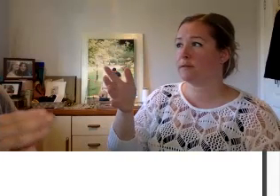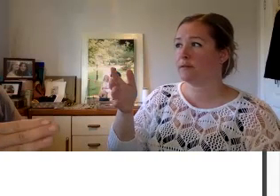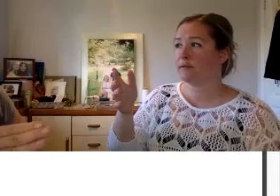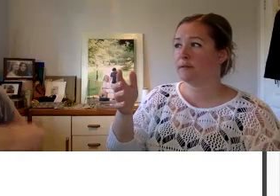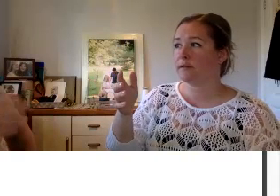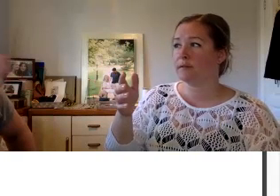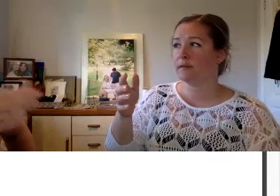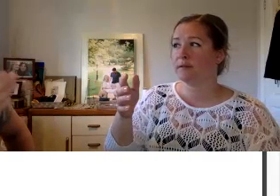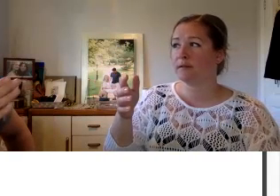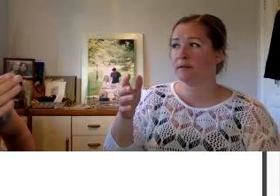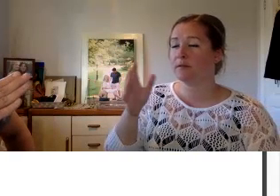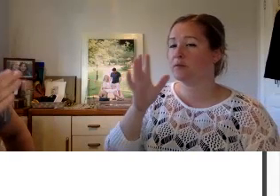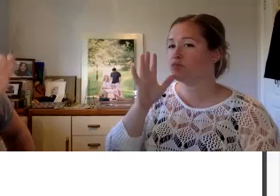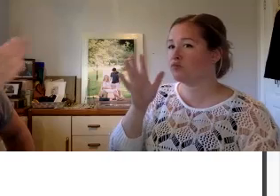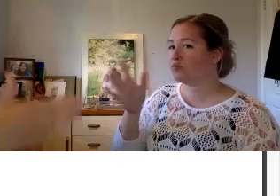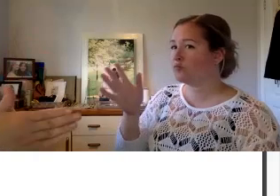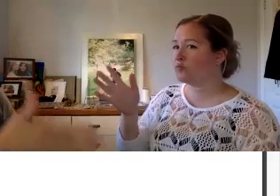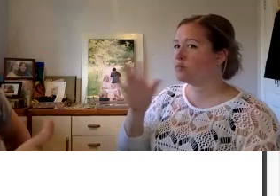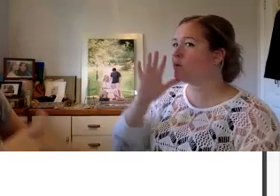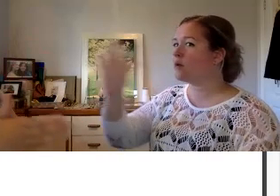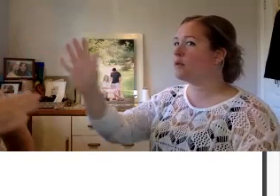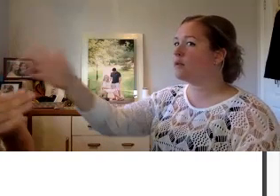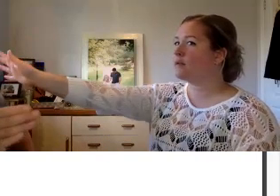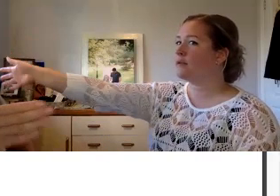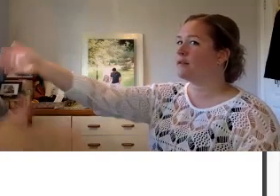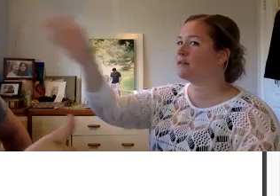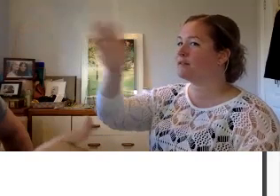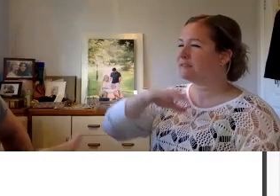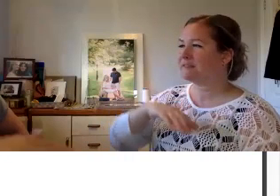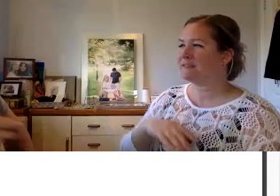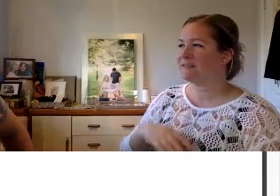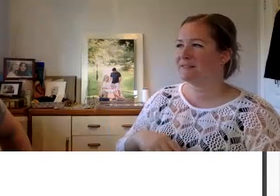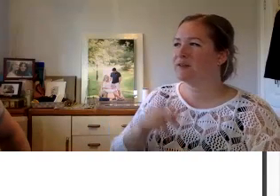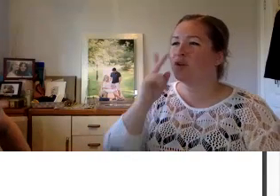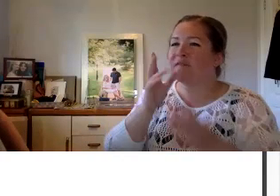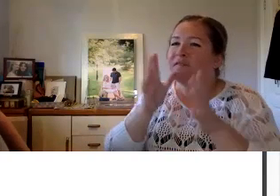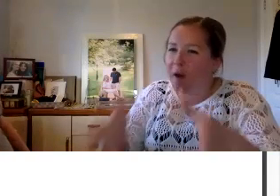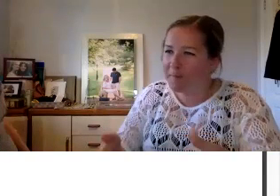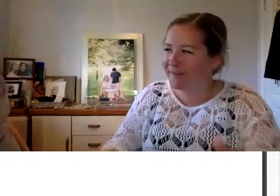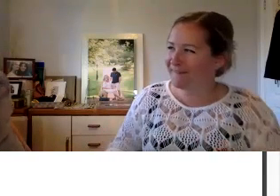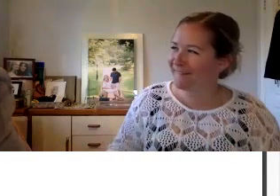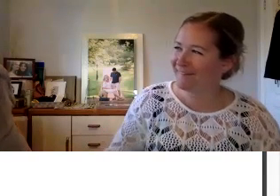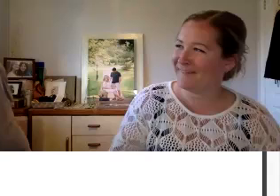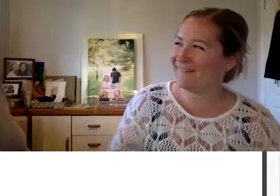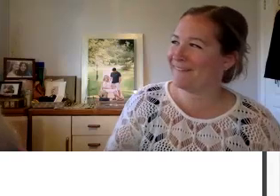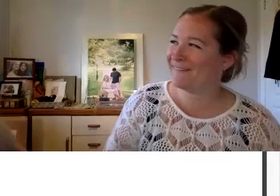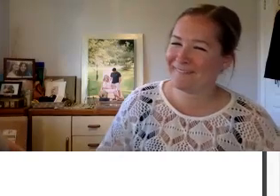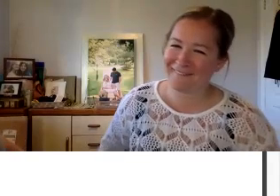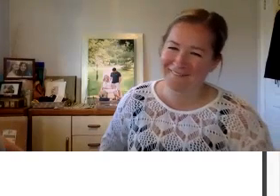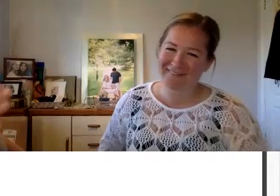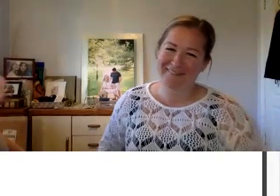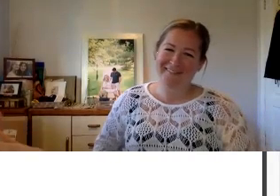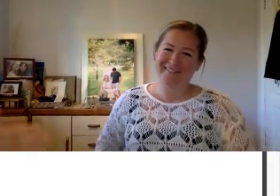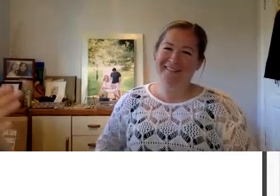And the longer, say it's a great grandmother, you go great grandmother, like great, great, great, whoever is there. If it's like a big